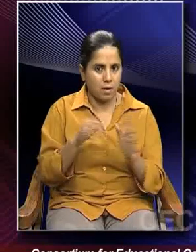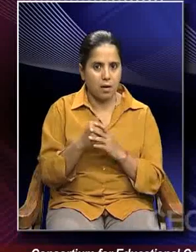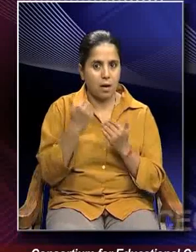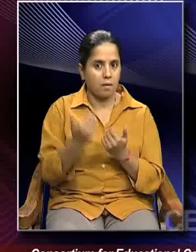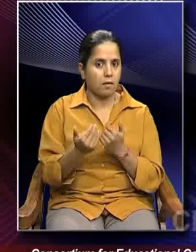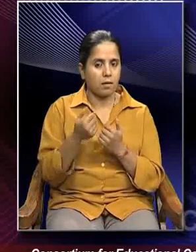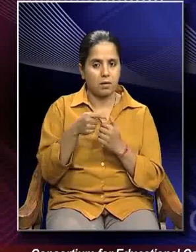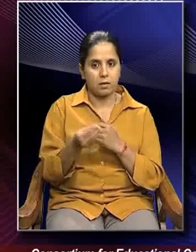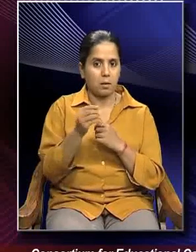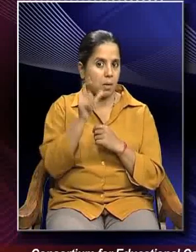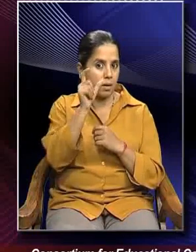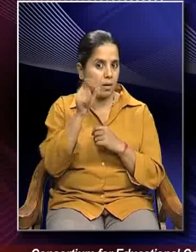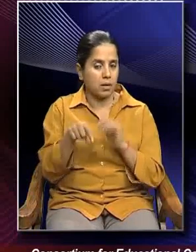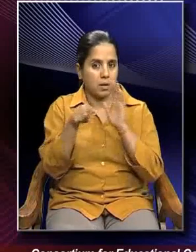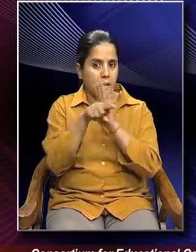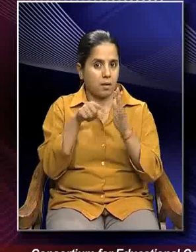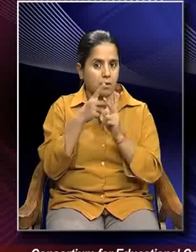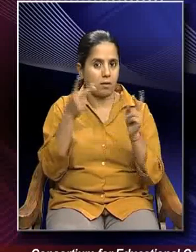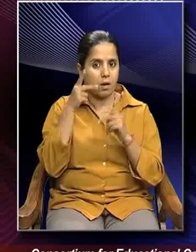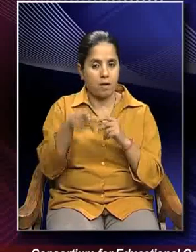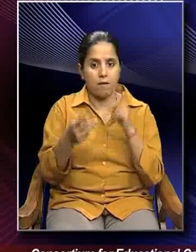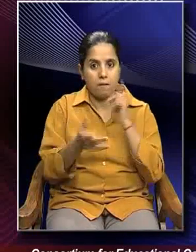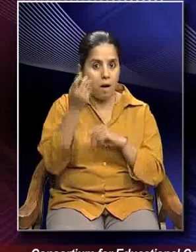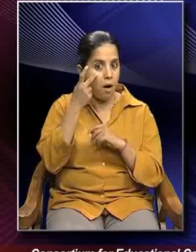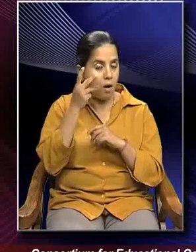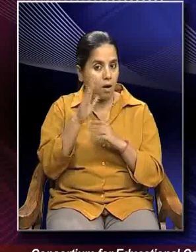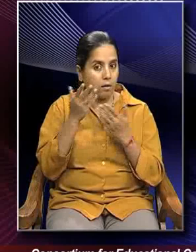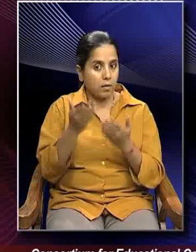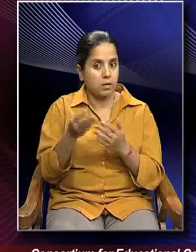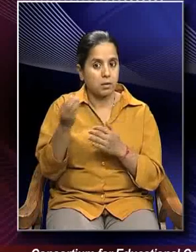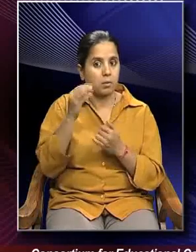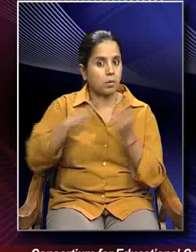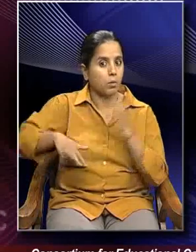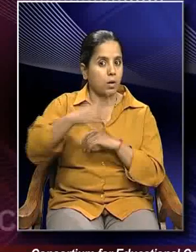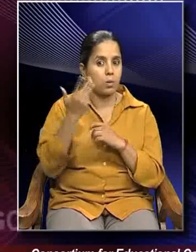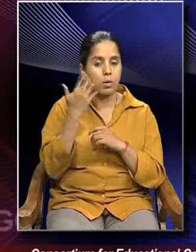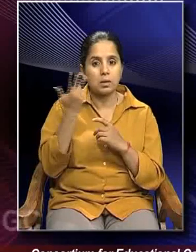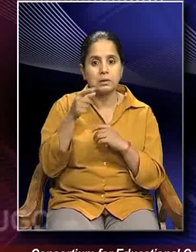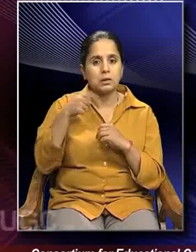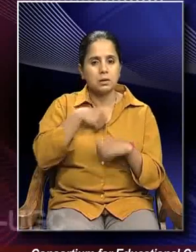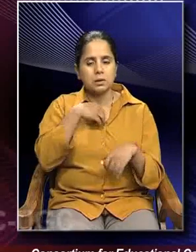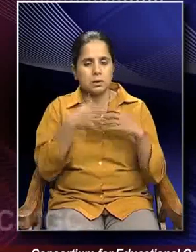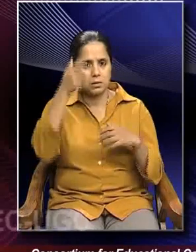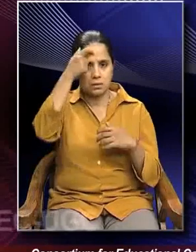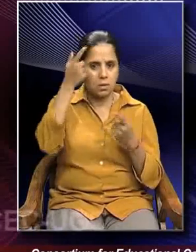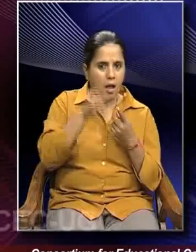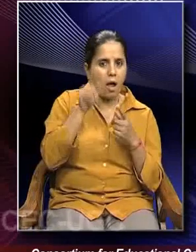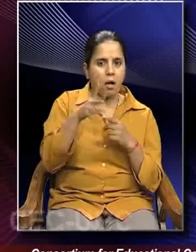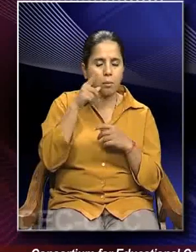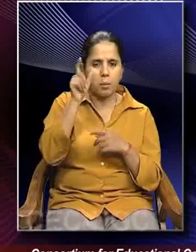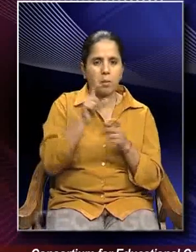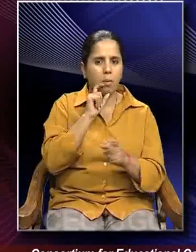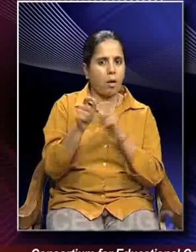this negative reciprocity will be found in situation where there is a struggle or there is a